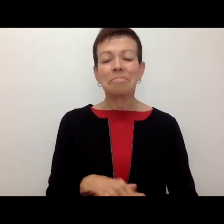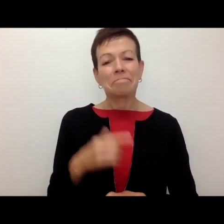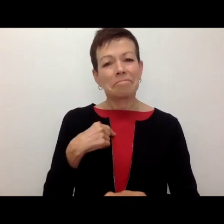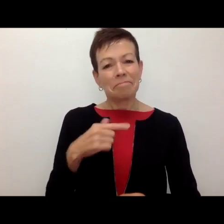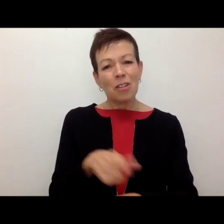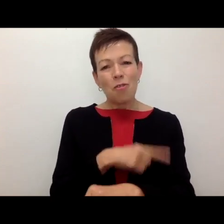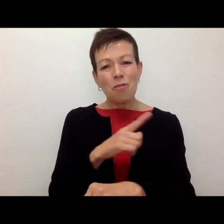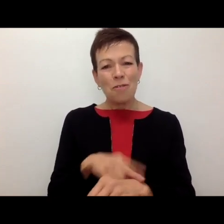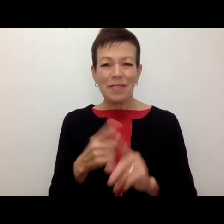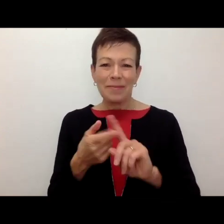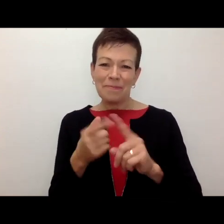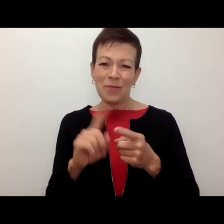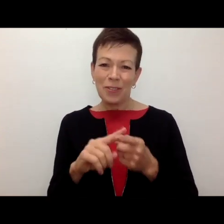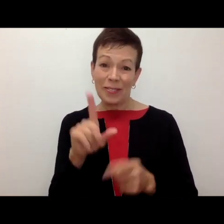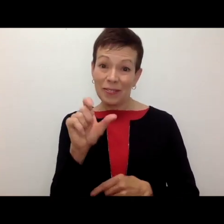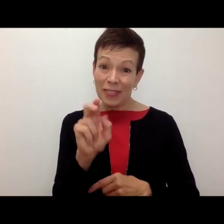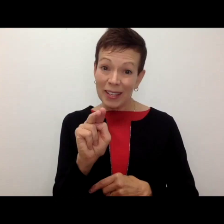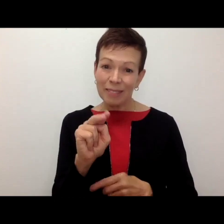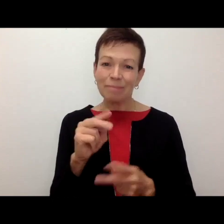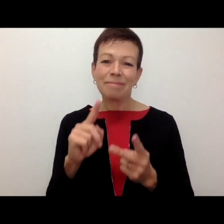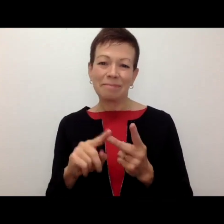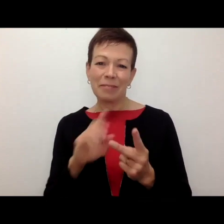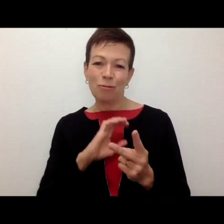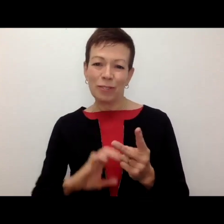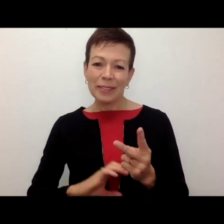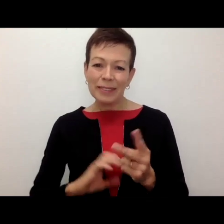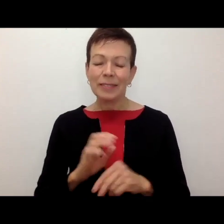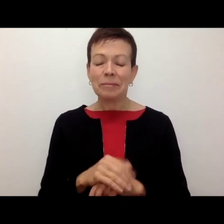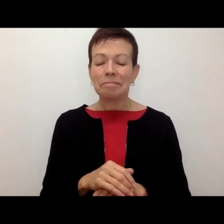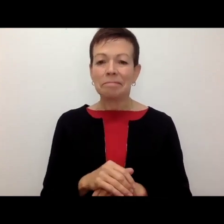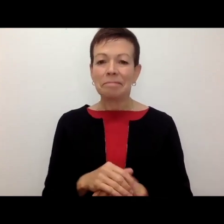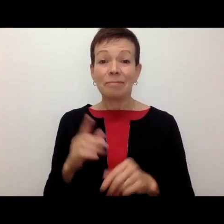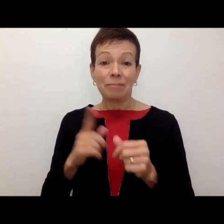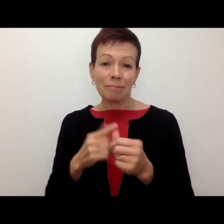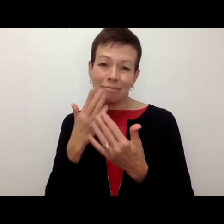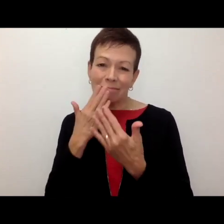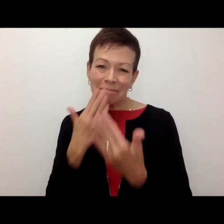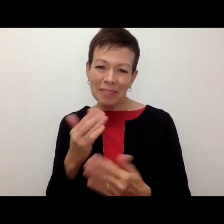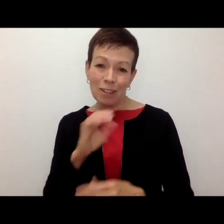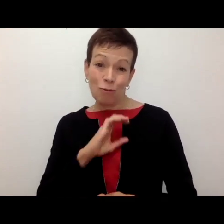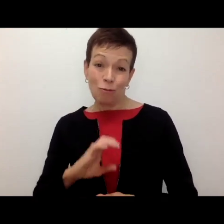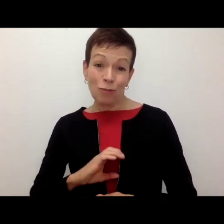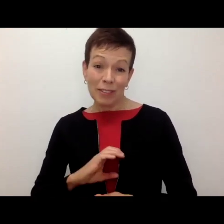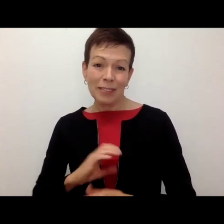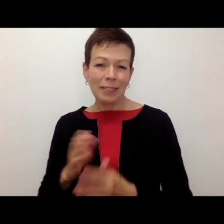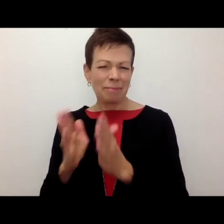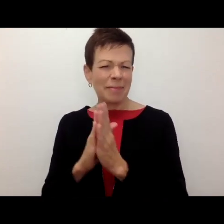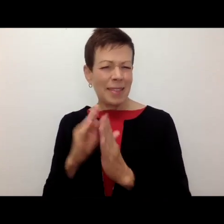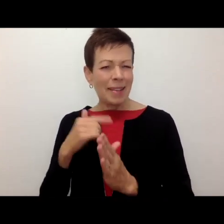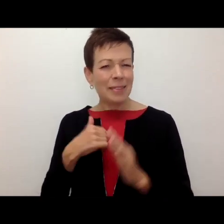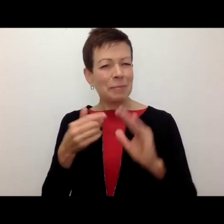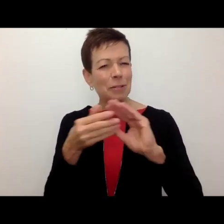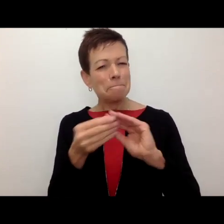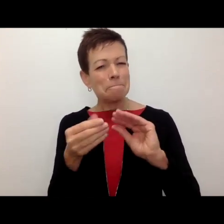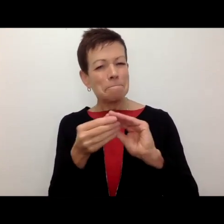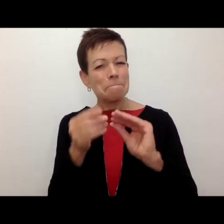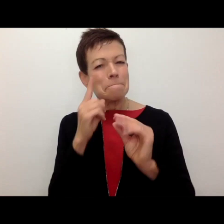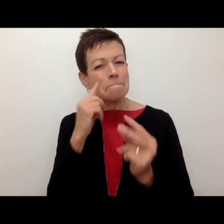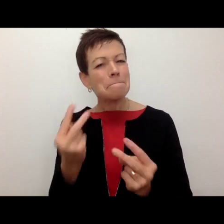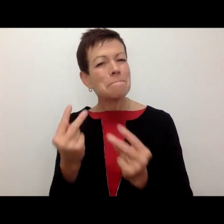and I've been a longtime friend of Len and Christine. I want to begin by thanking Christine for asking me to share some